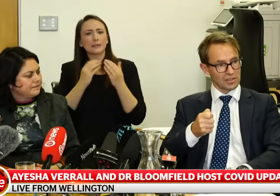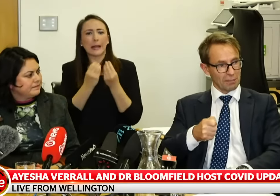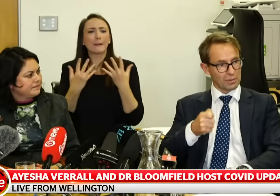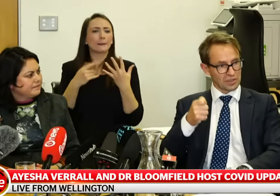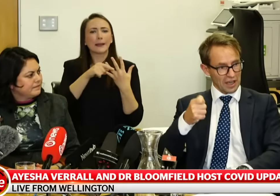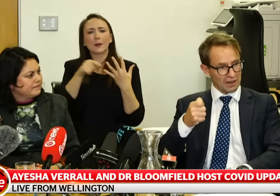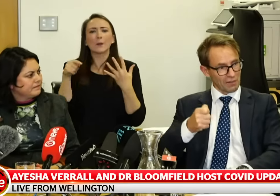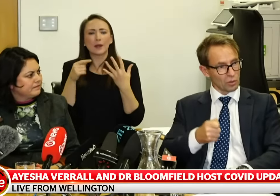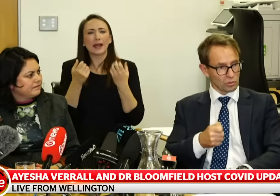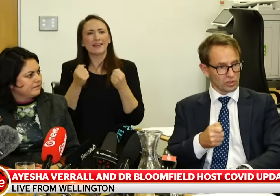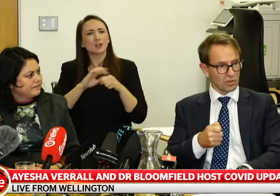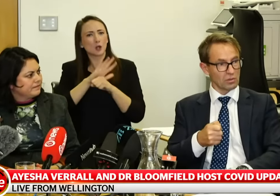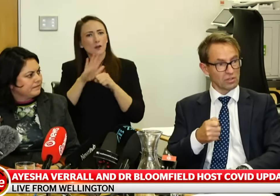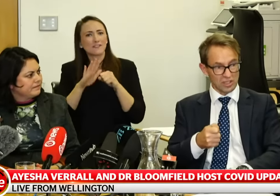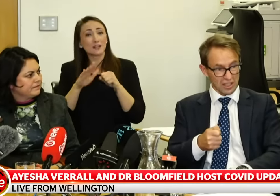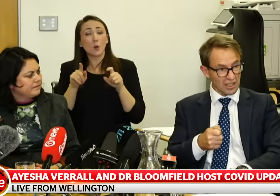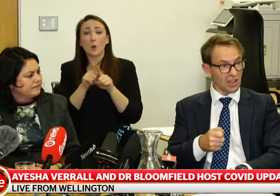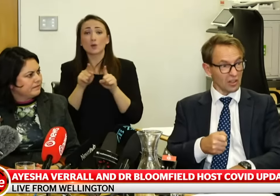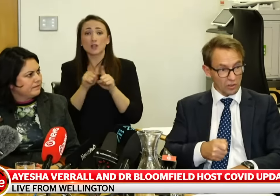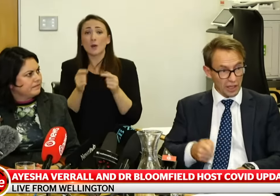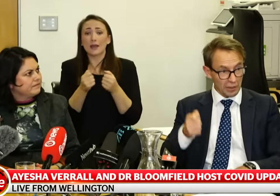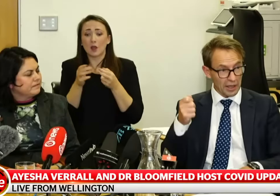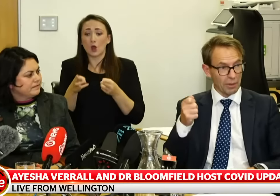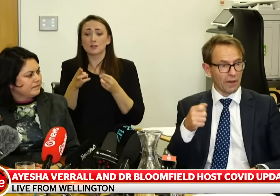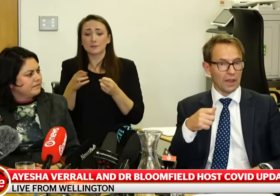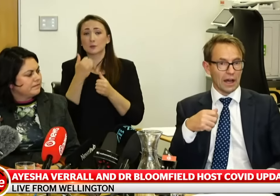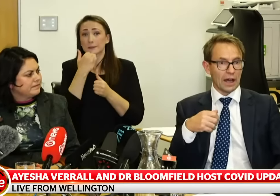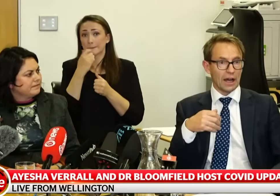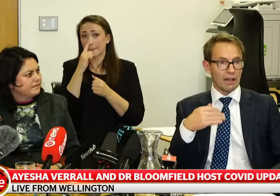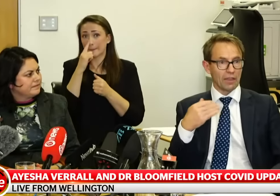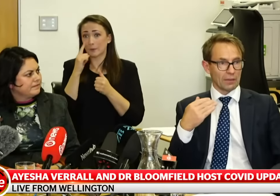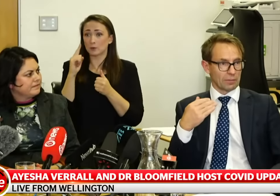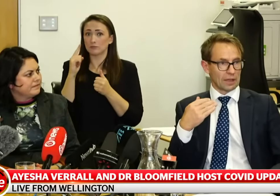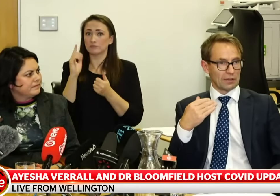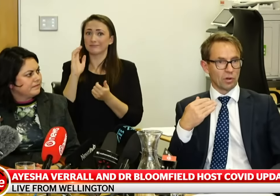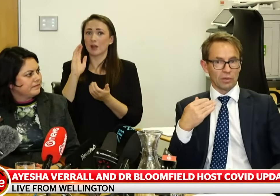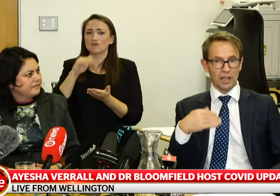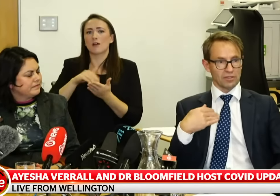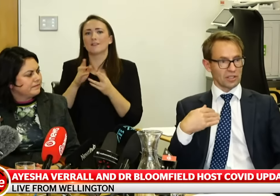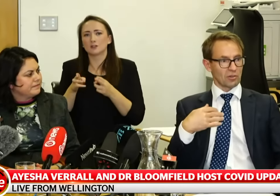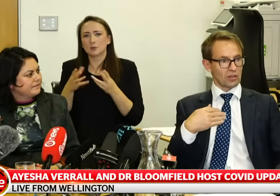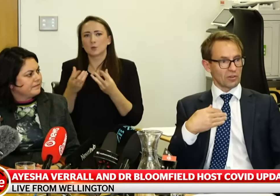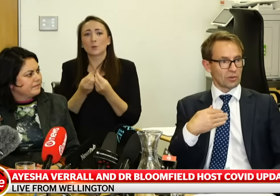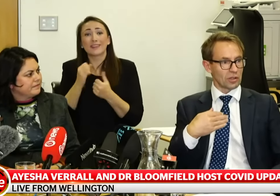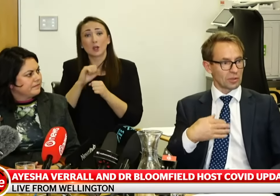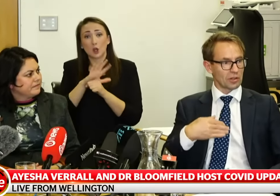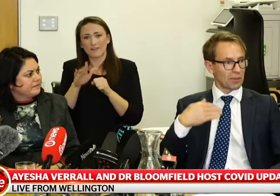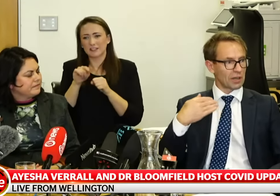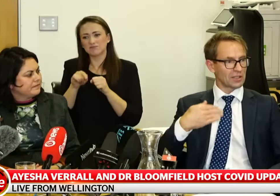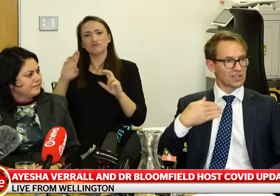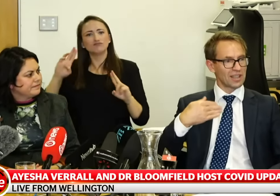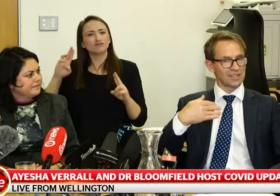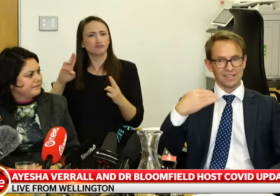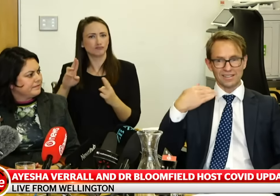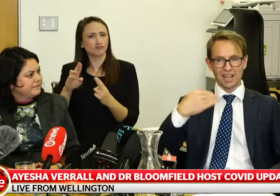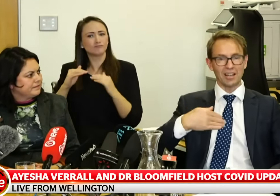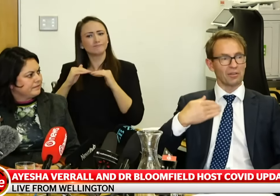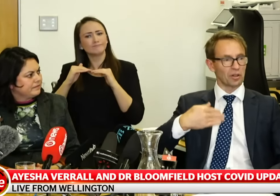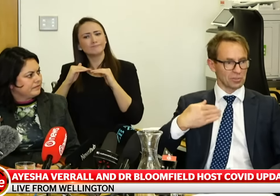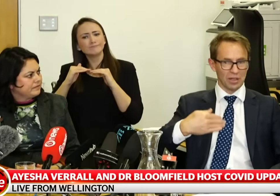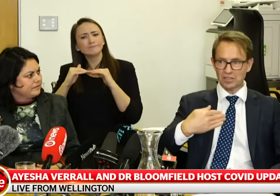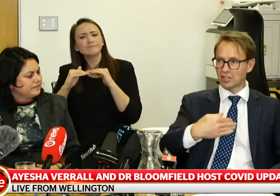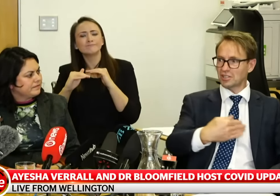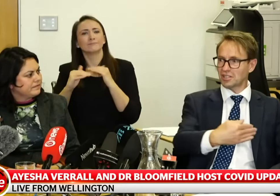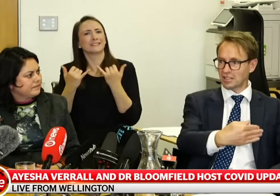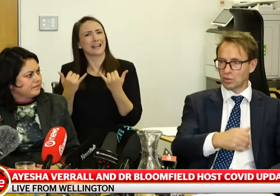hospitalisation numbers are also steady. They're not going up, and what we have seen right through the Omicron outbreak is that tail